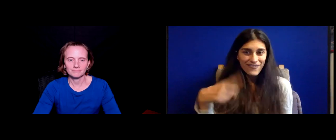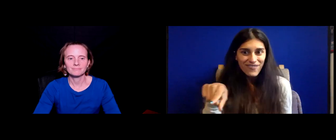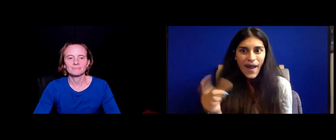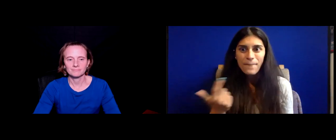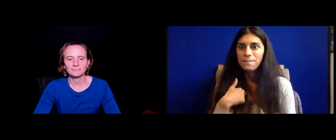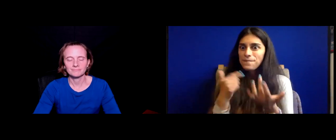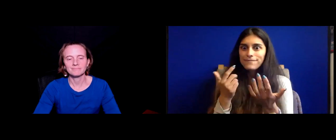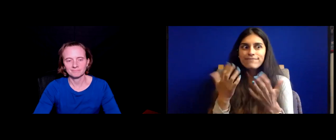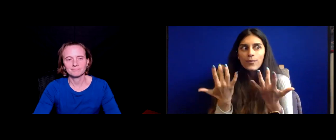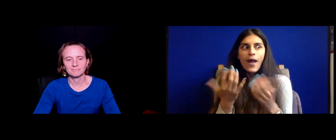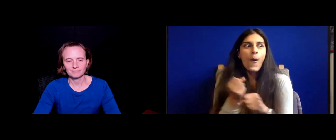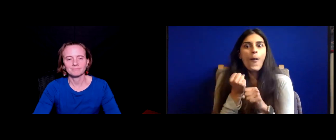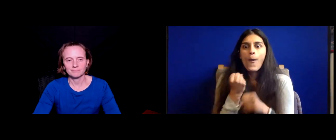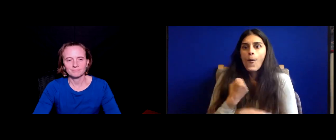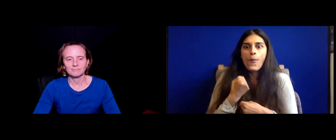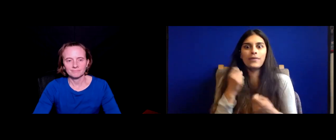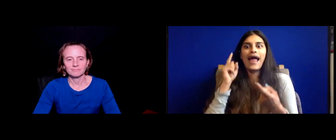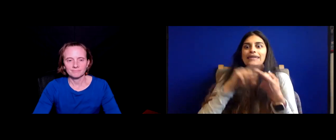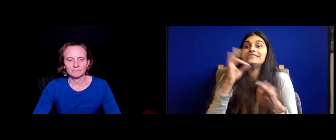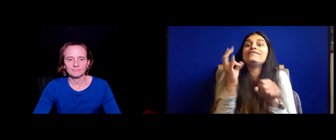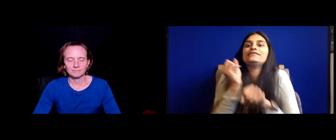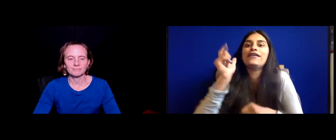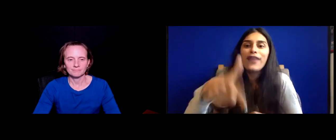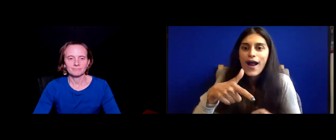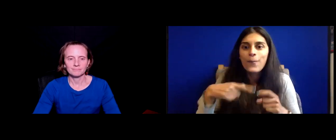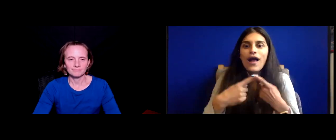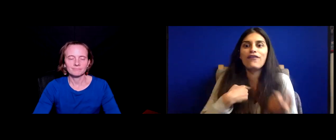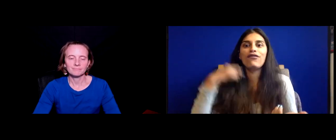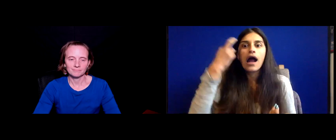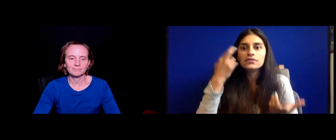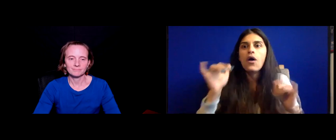that. So I was one of those people who experienced this type of,